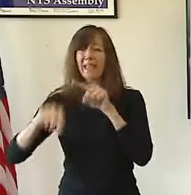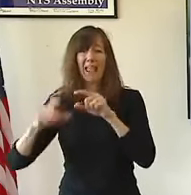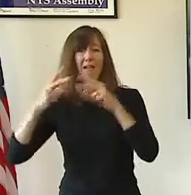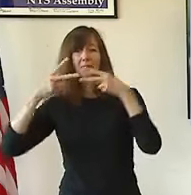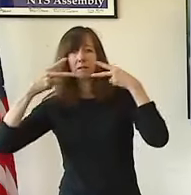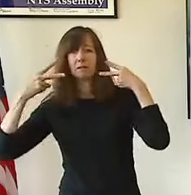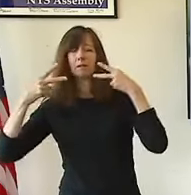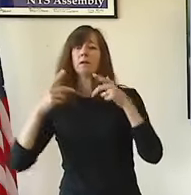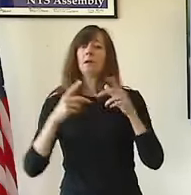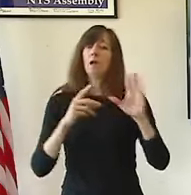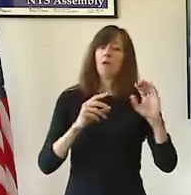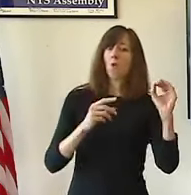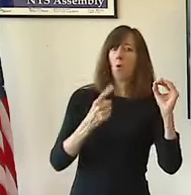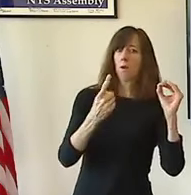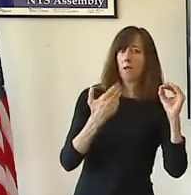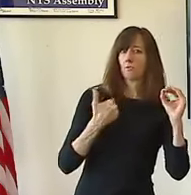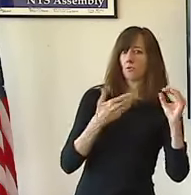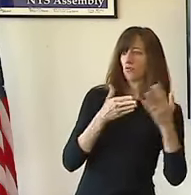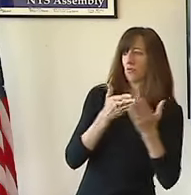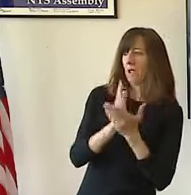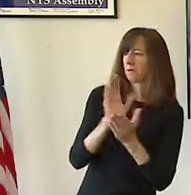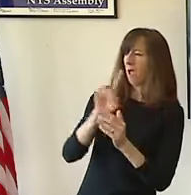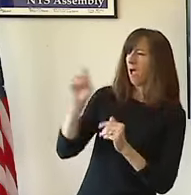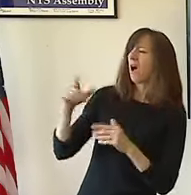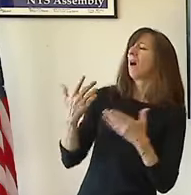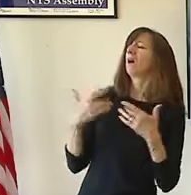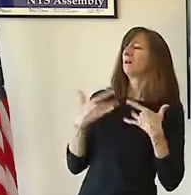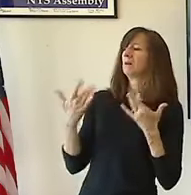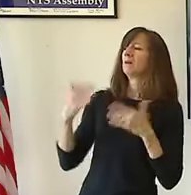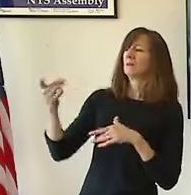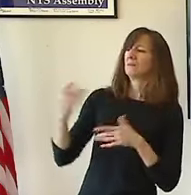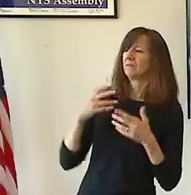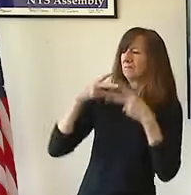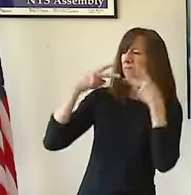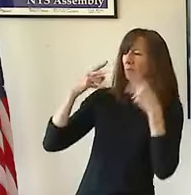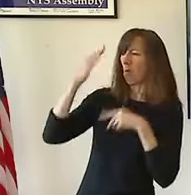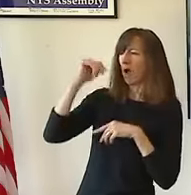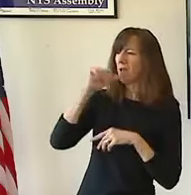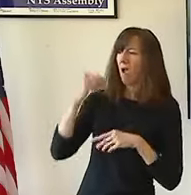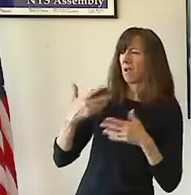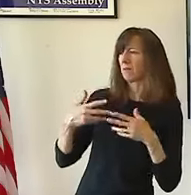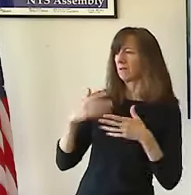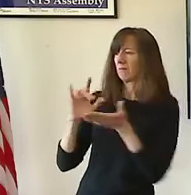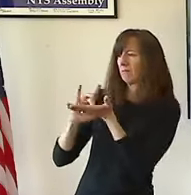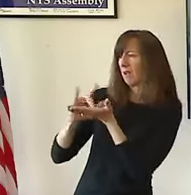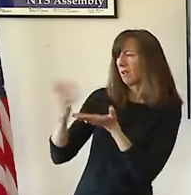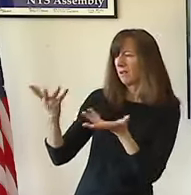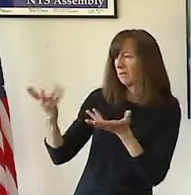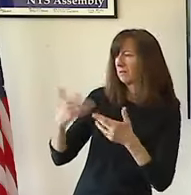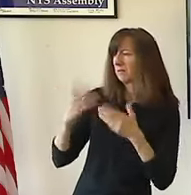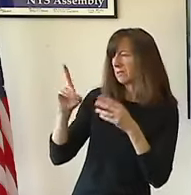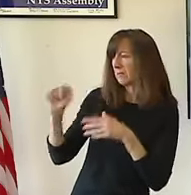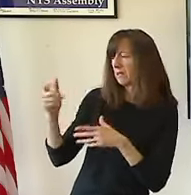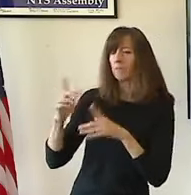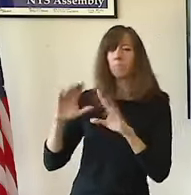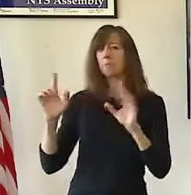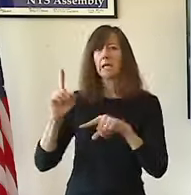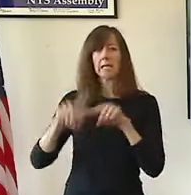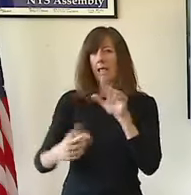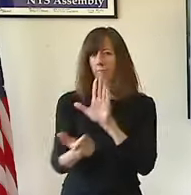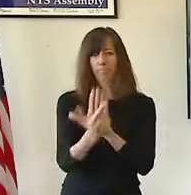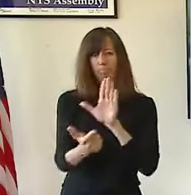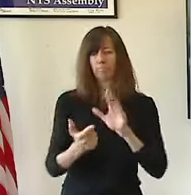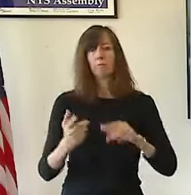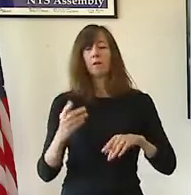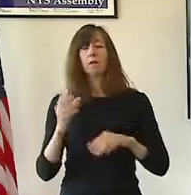an open door. Some may think it's not, but that is the law. The law is that if you have an underlying ailment, you have no responsibility to tell